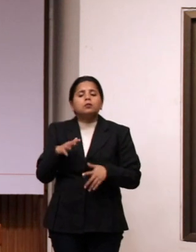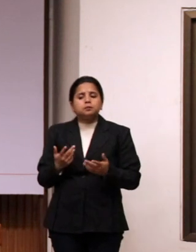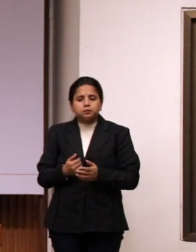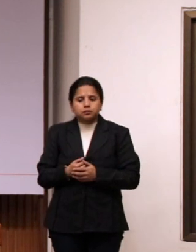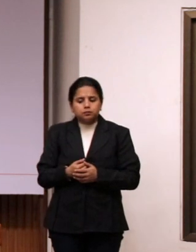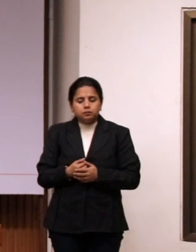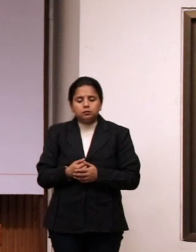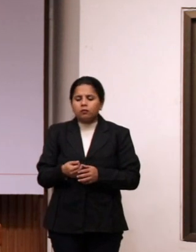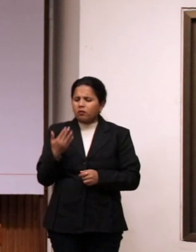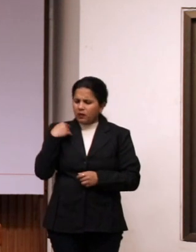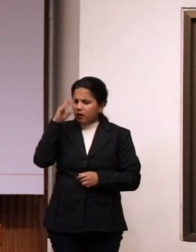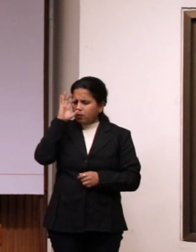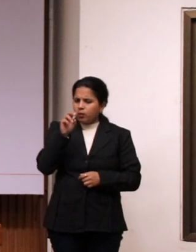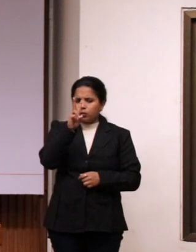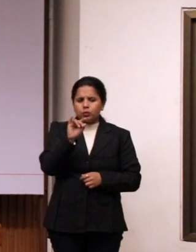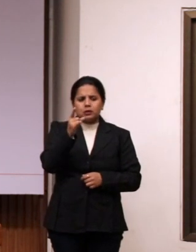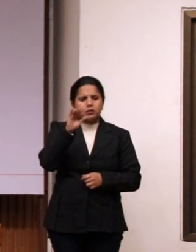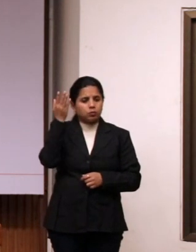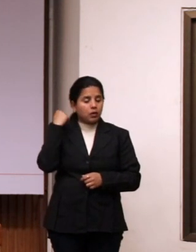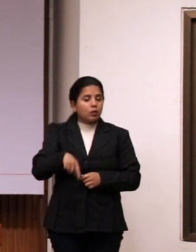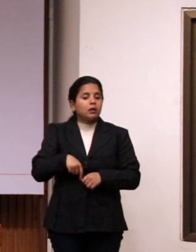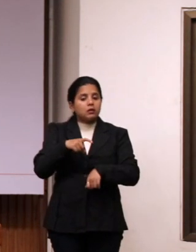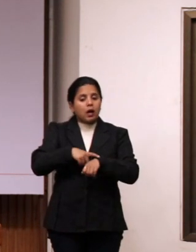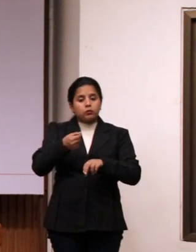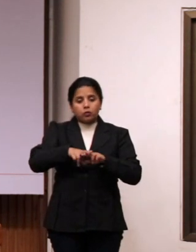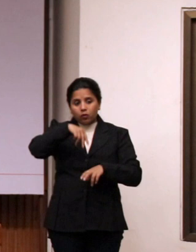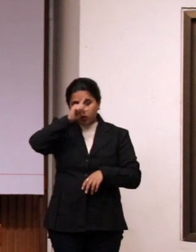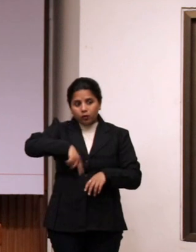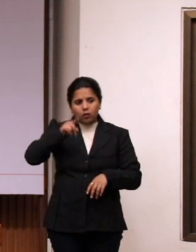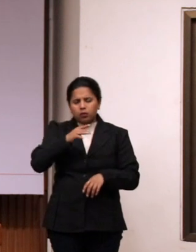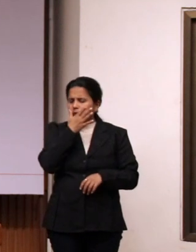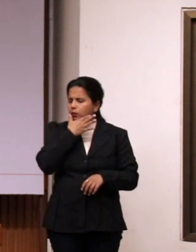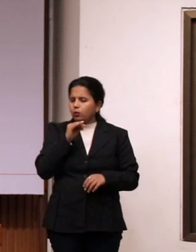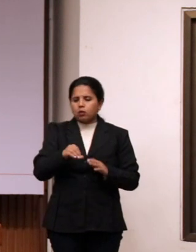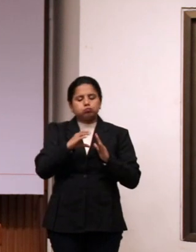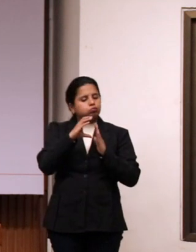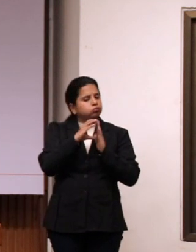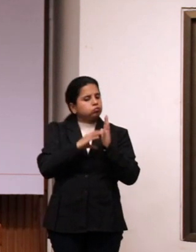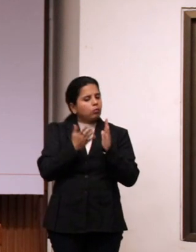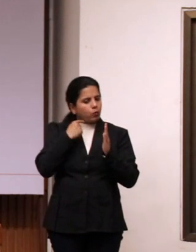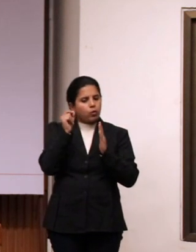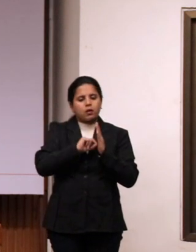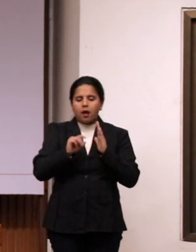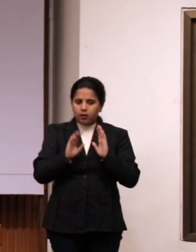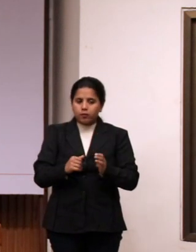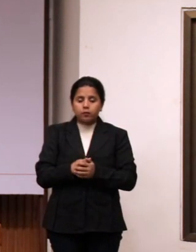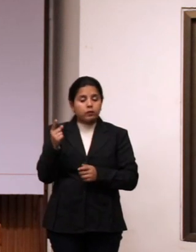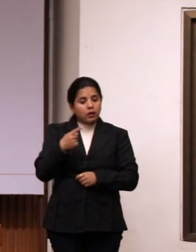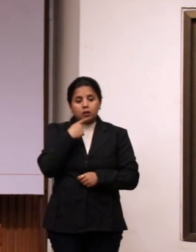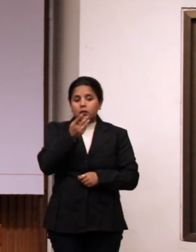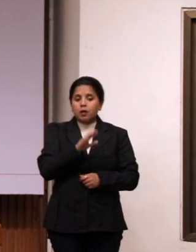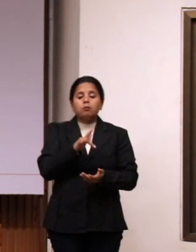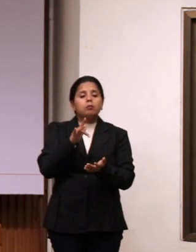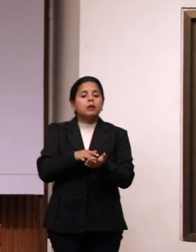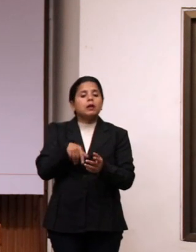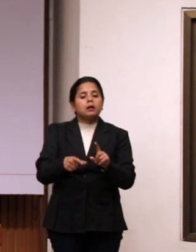I remember in 2016, Times of India has written one beautiful article. And there, they had mentioned a place